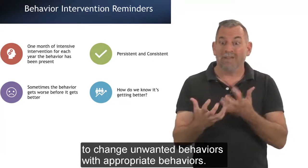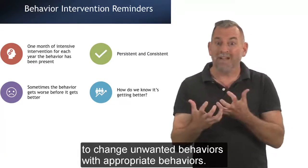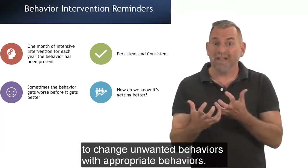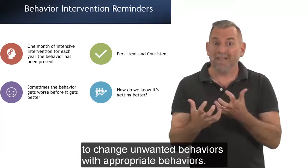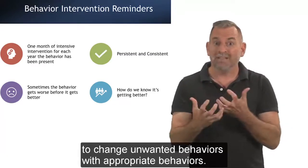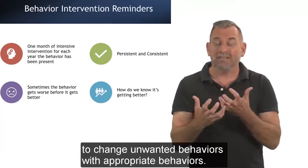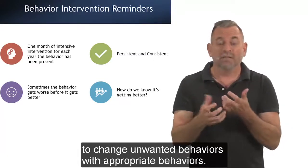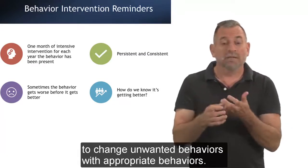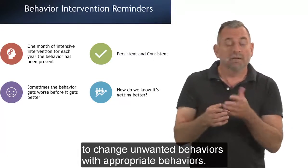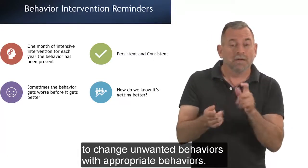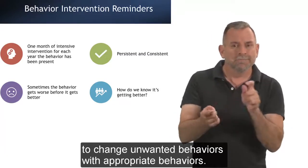appropriate behaviors.